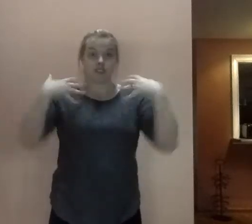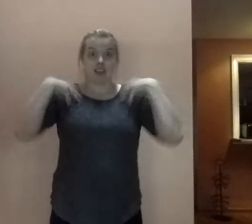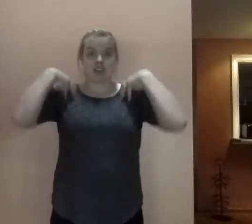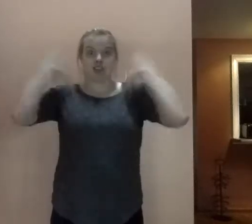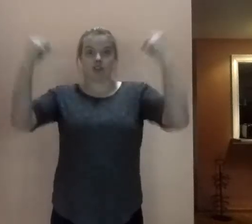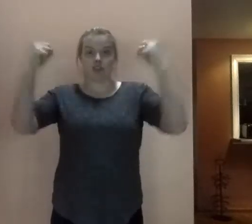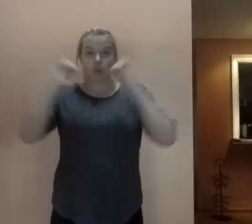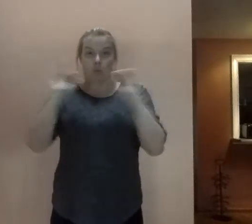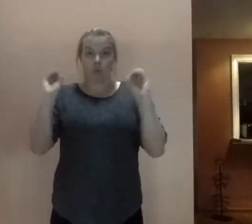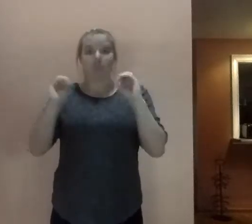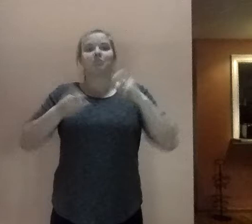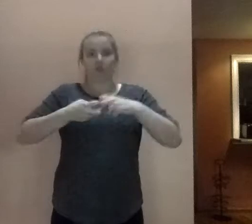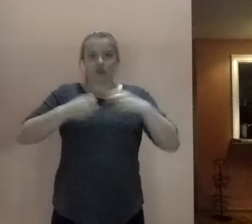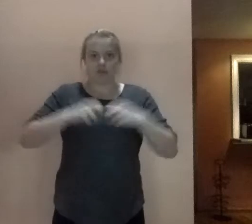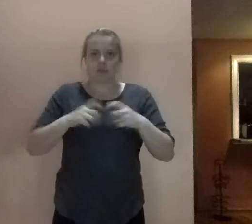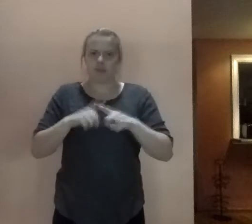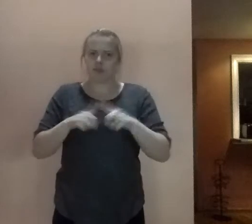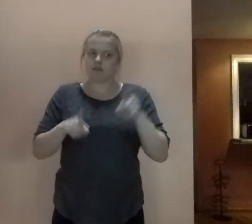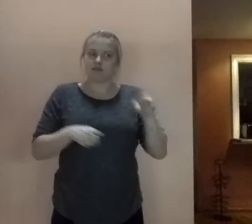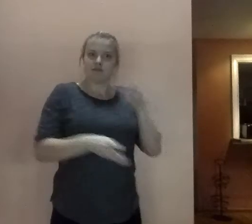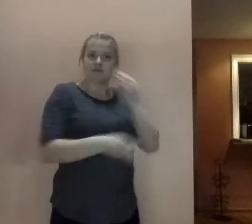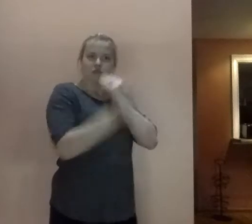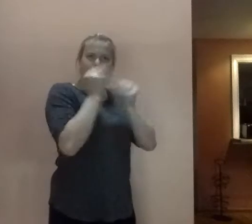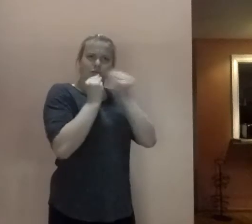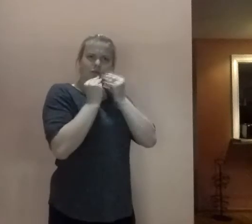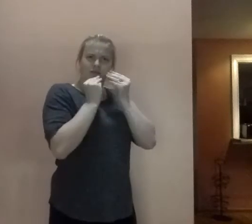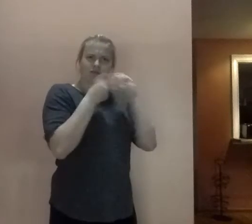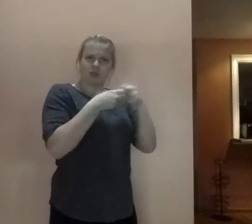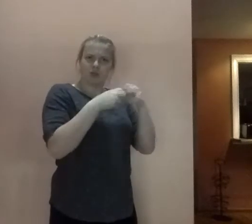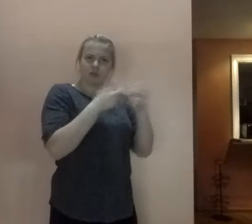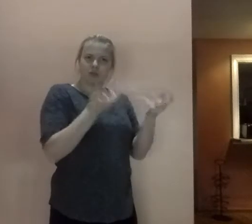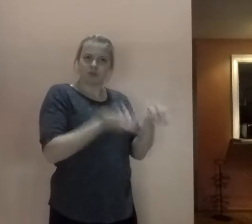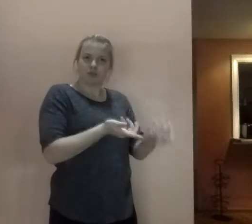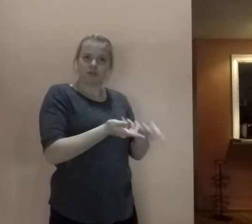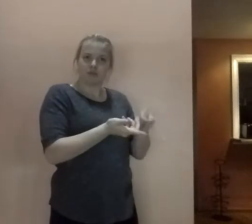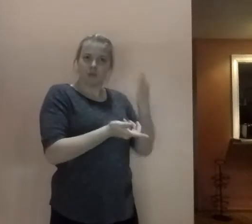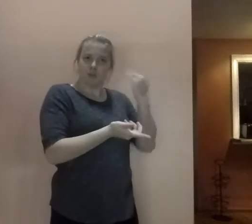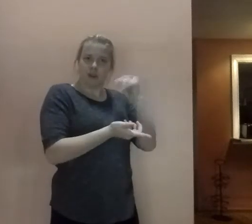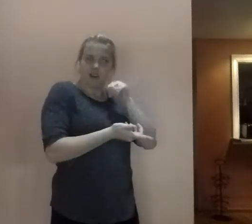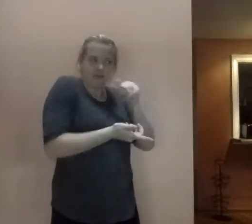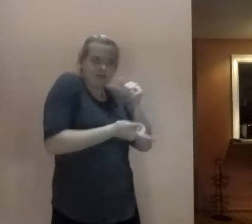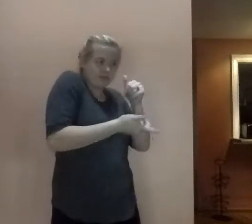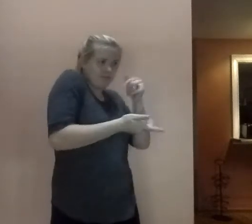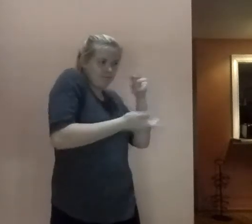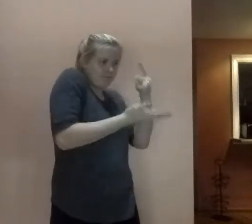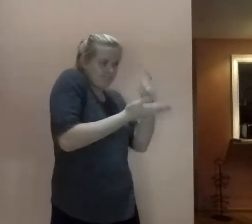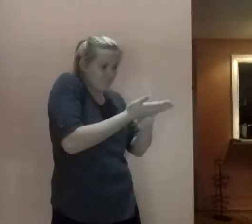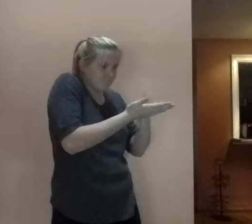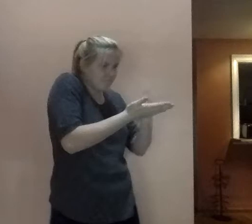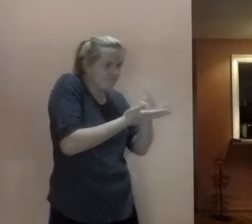speak with premier physician, diabetes expert, and researcher Dr. Neil Barnard. What role does sugar play in causing